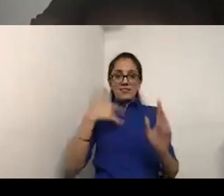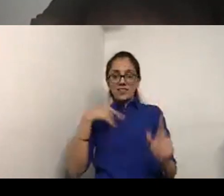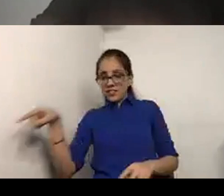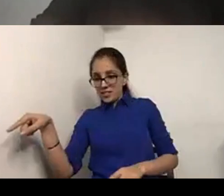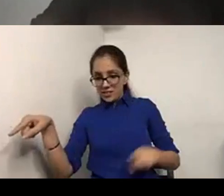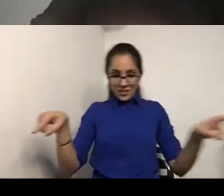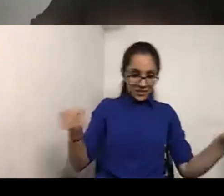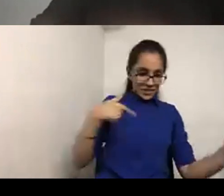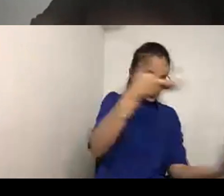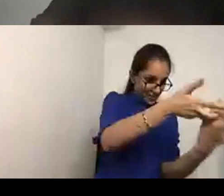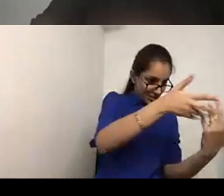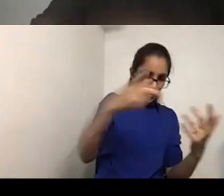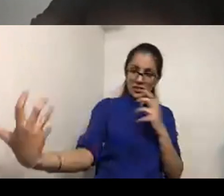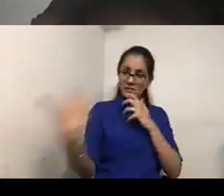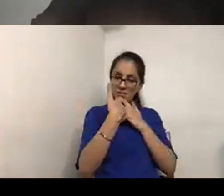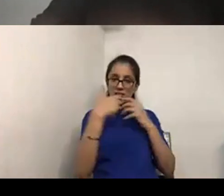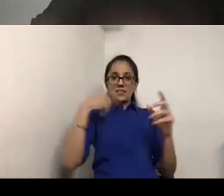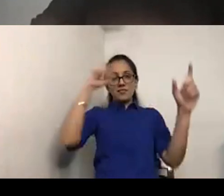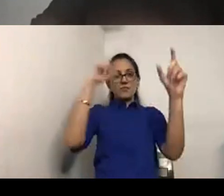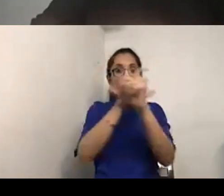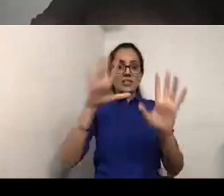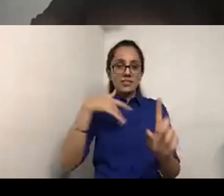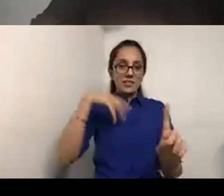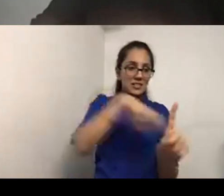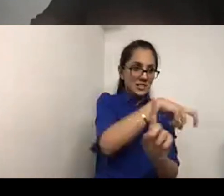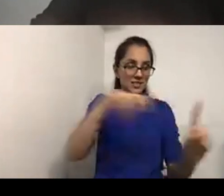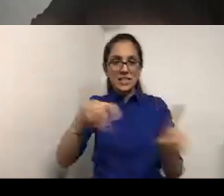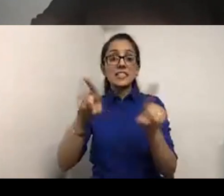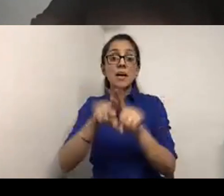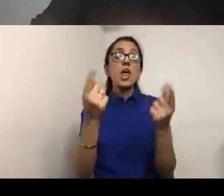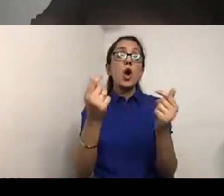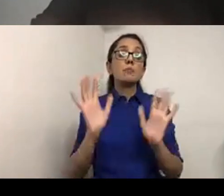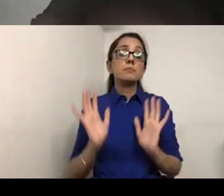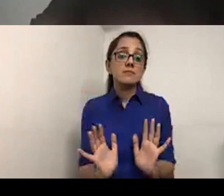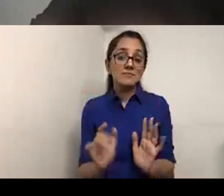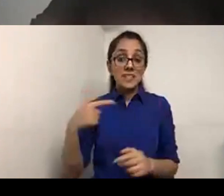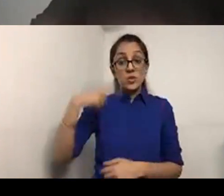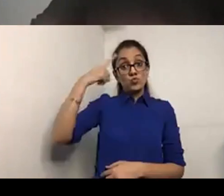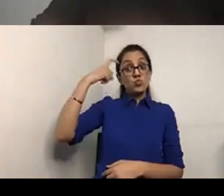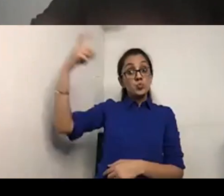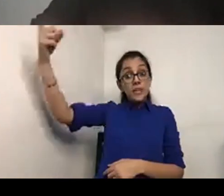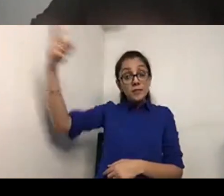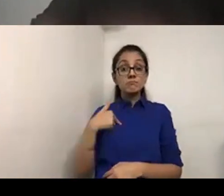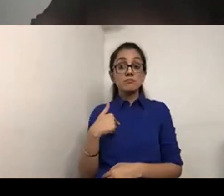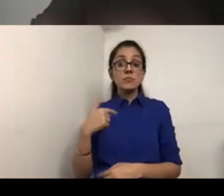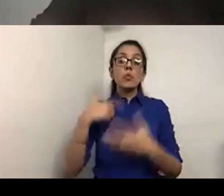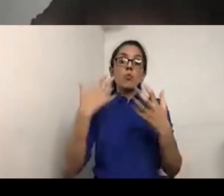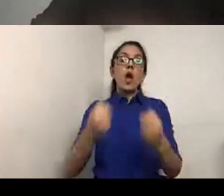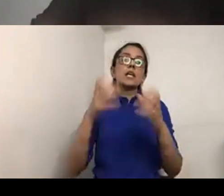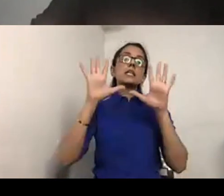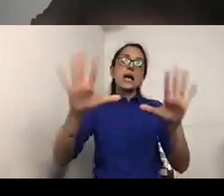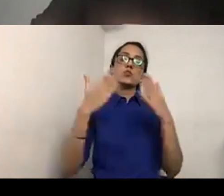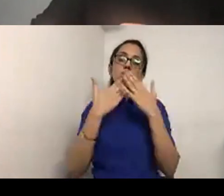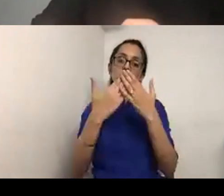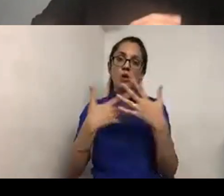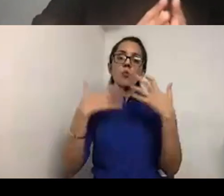stand in this whole process of, the economy. So as a dream, we've decided to put 10 schools on